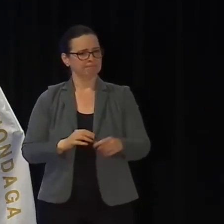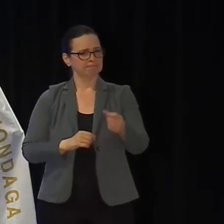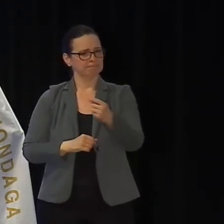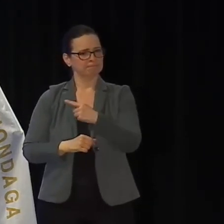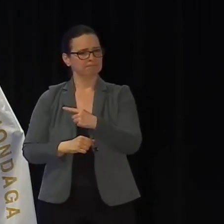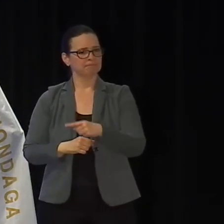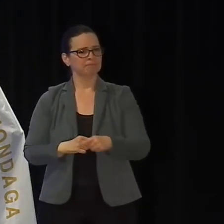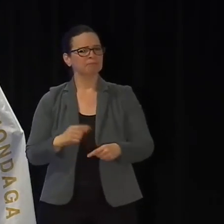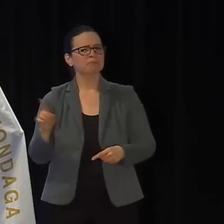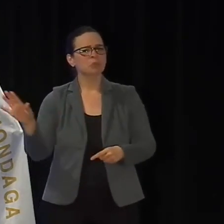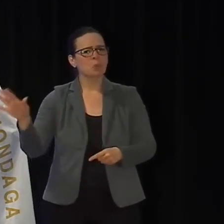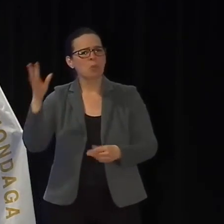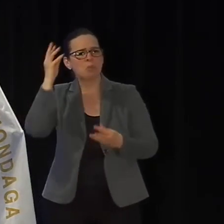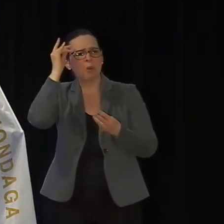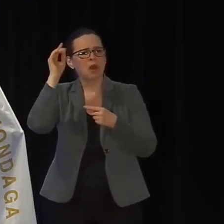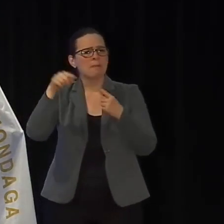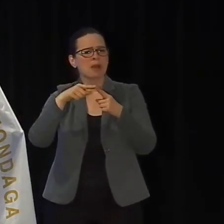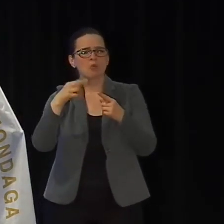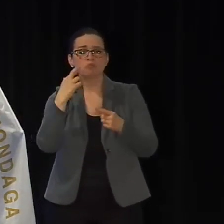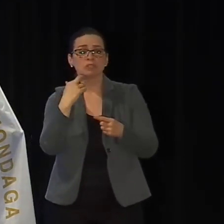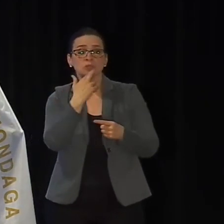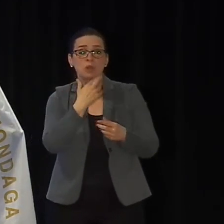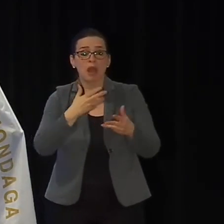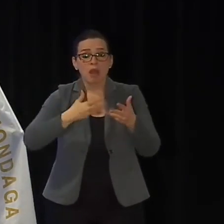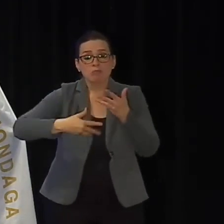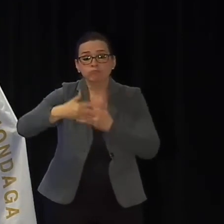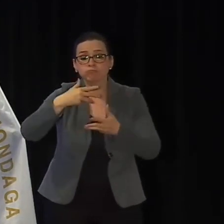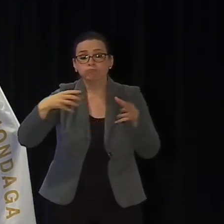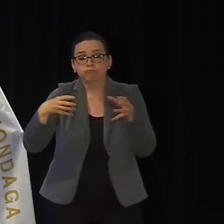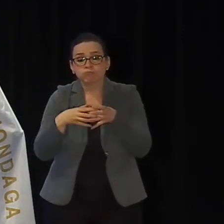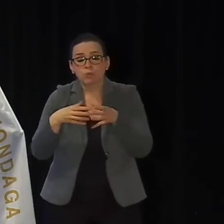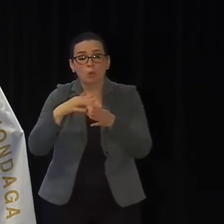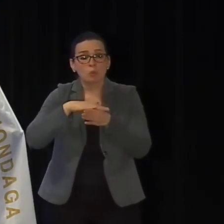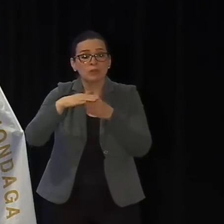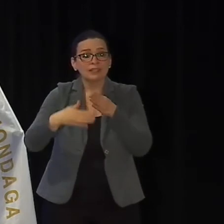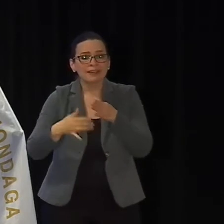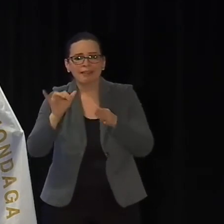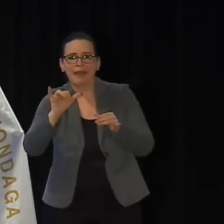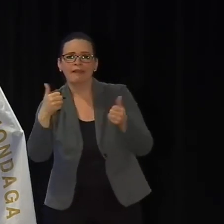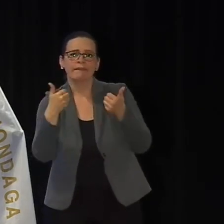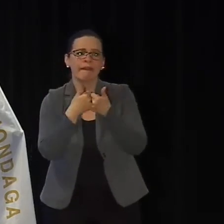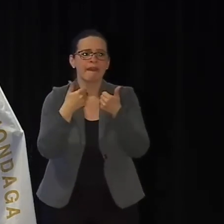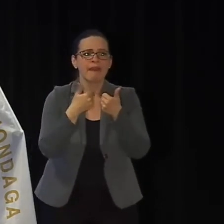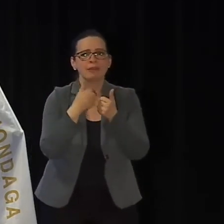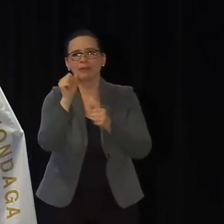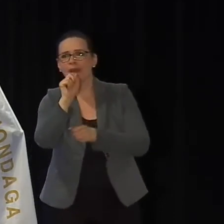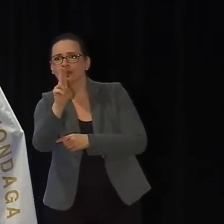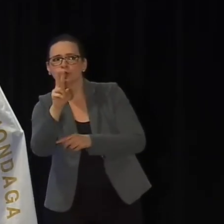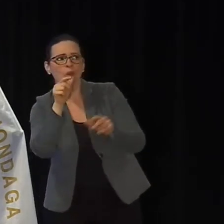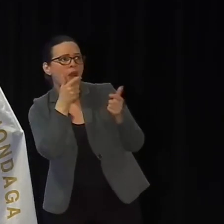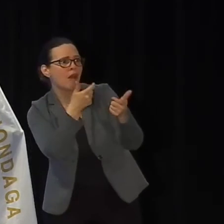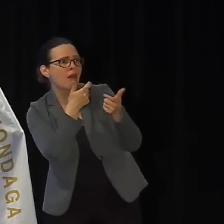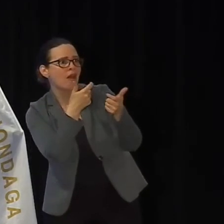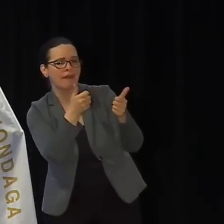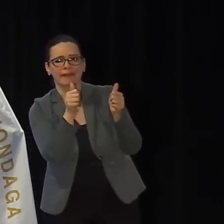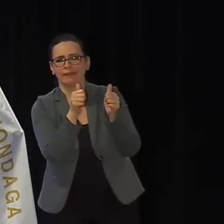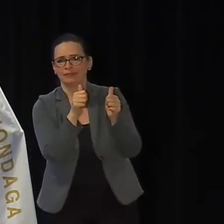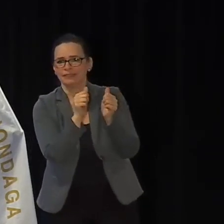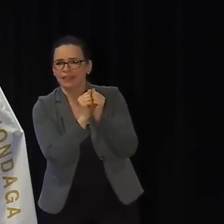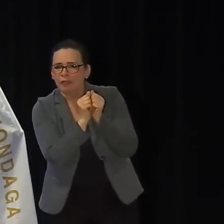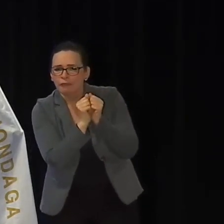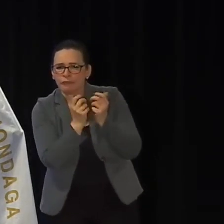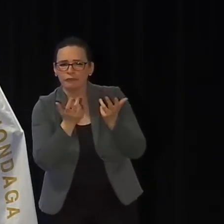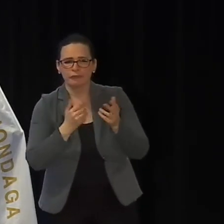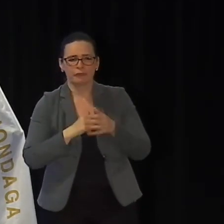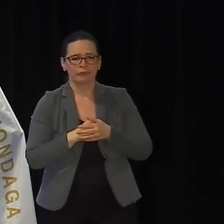Yeah, it's kind of tough. They had a great run and they good year. Those kids overall, think about the